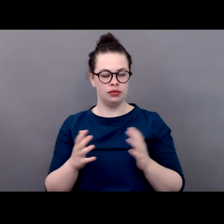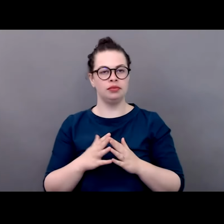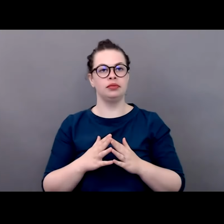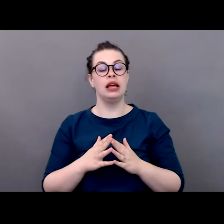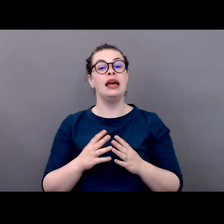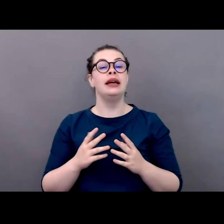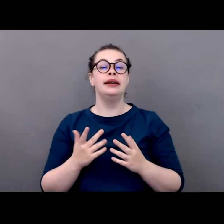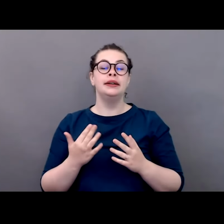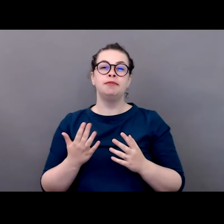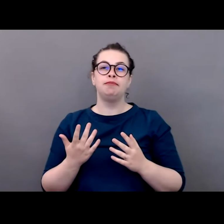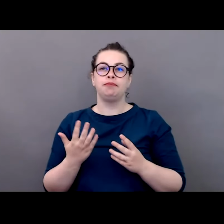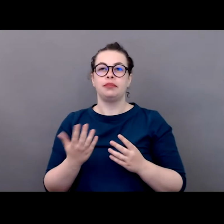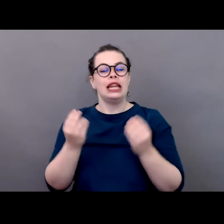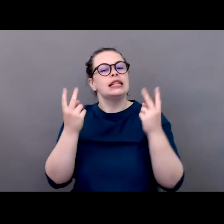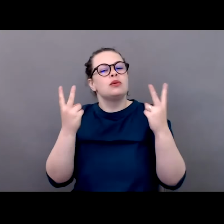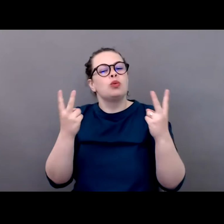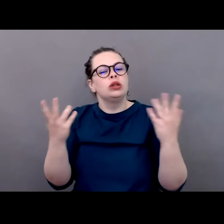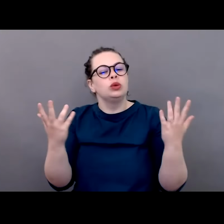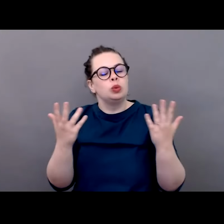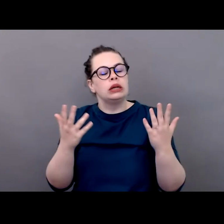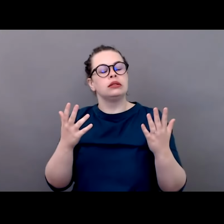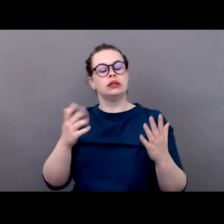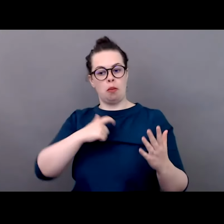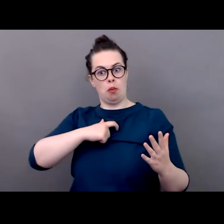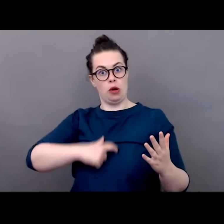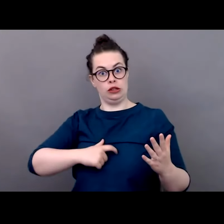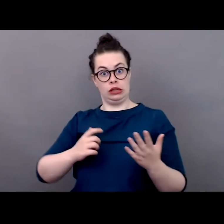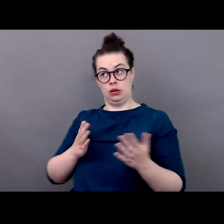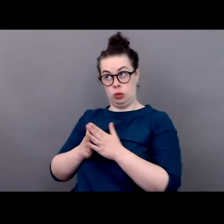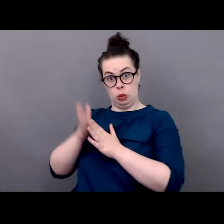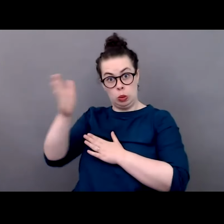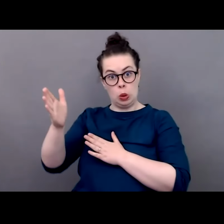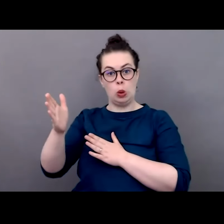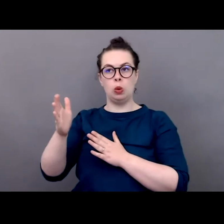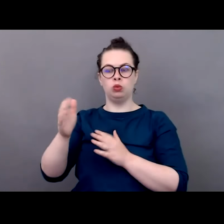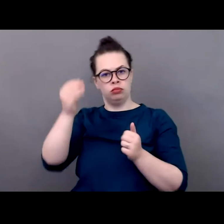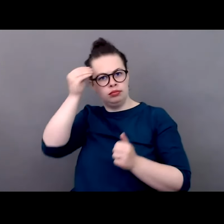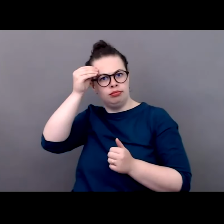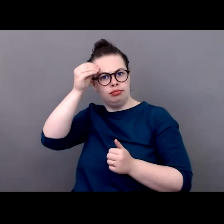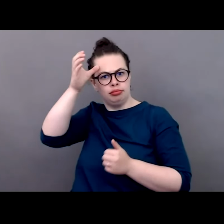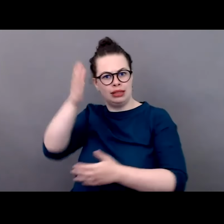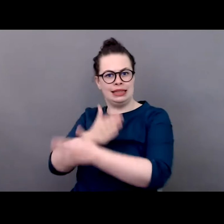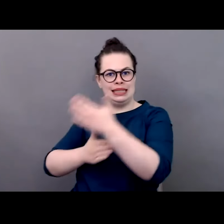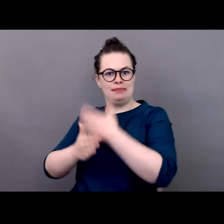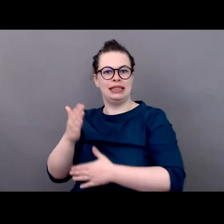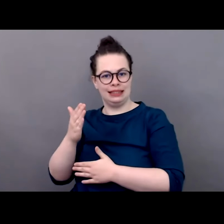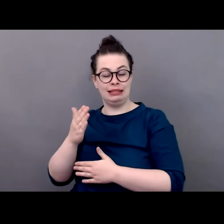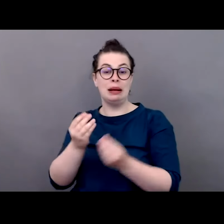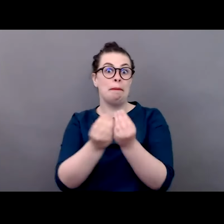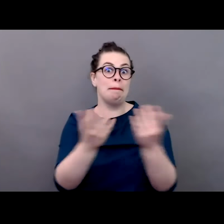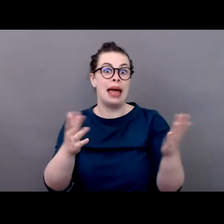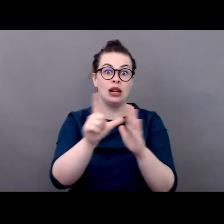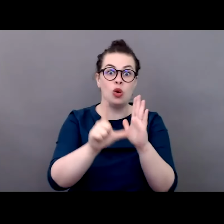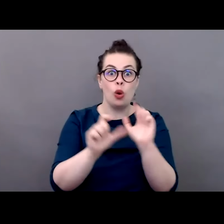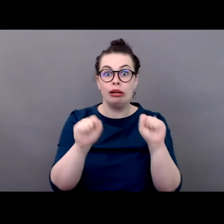specific knowledge on disability rights. It's very unusual to find lawyers like that. So there are many applicants out there